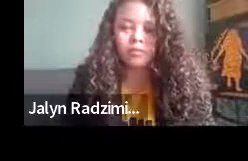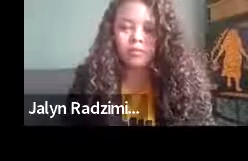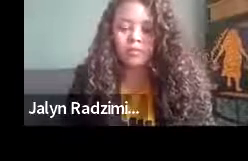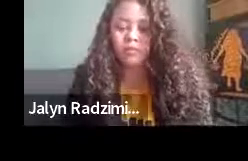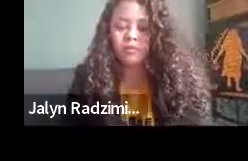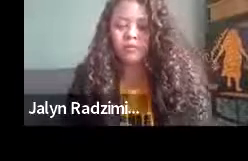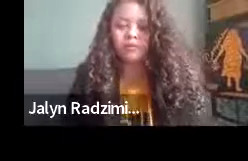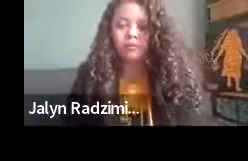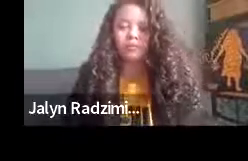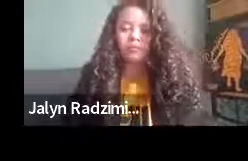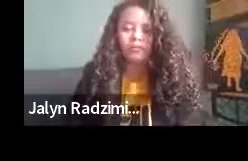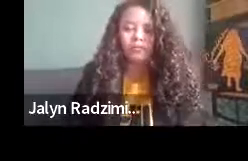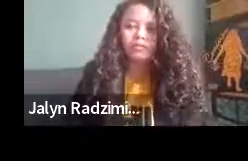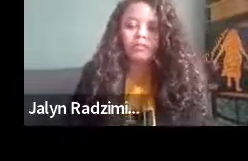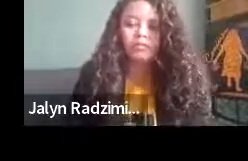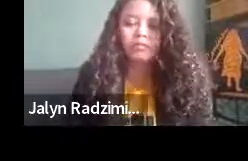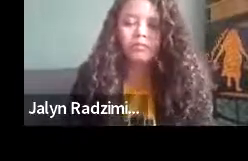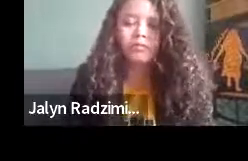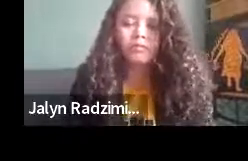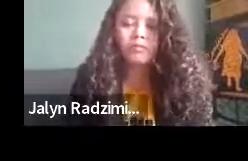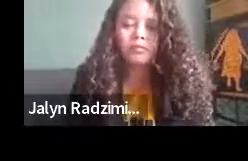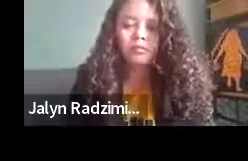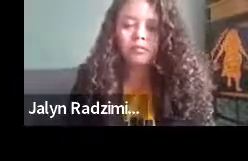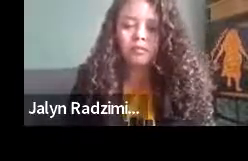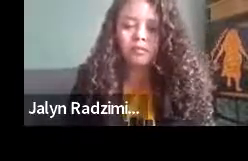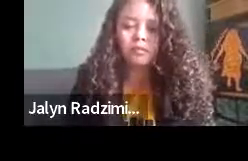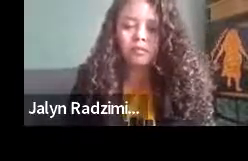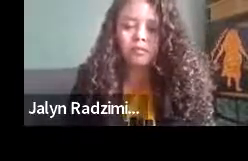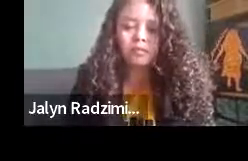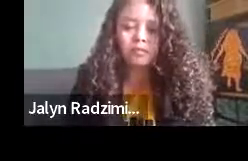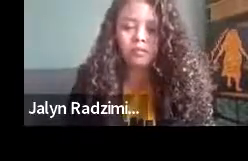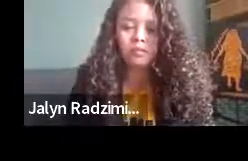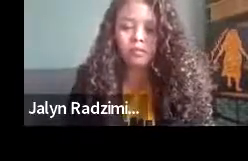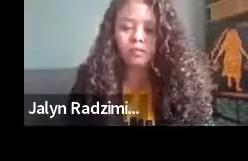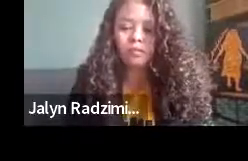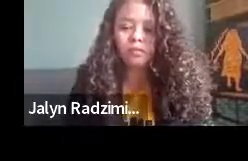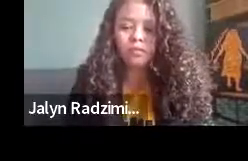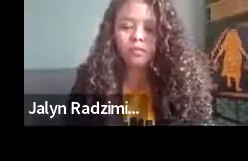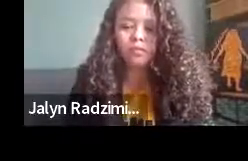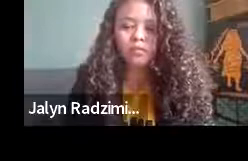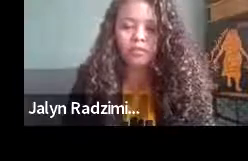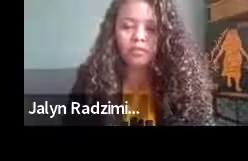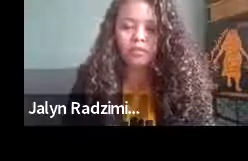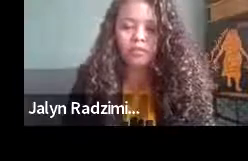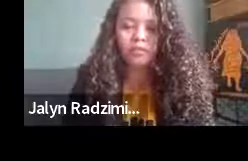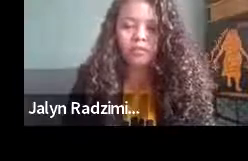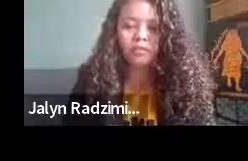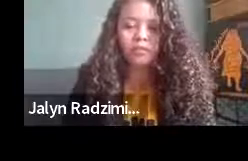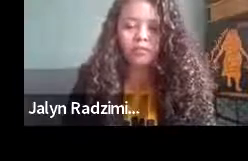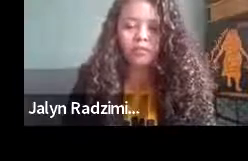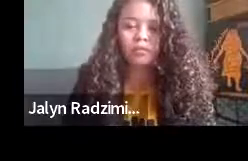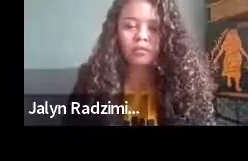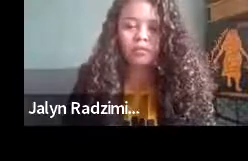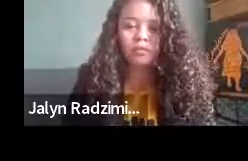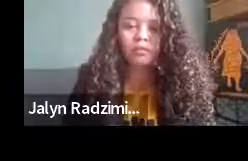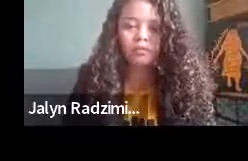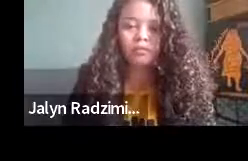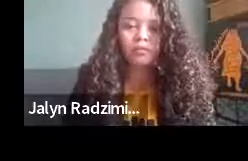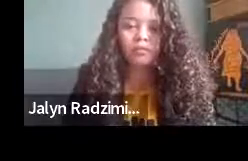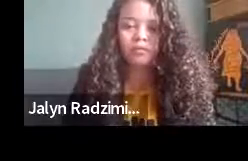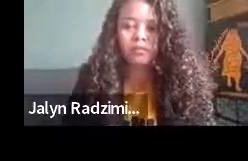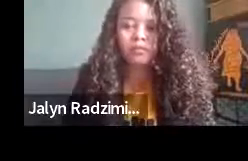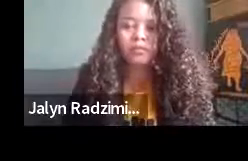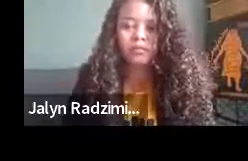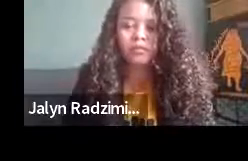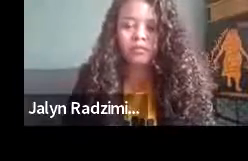twisted lies you may drop me in the very dirt but still like thus i'll rise america is ready for the supreme court